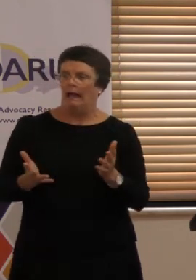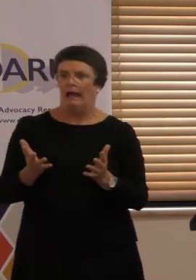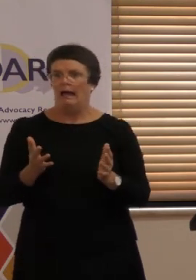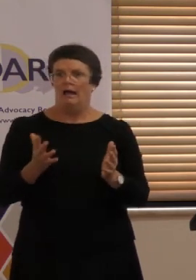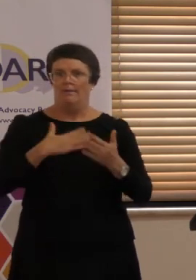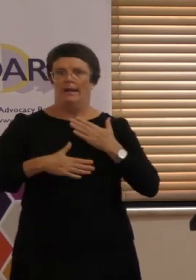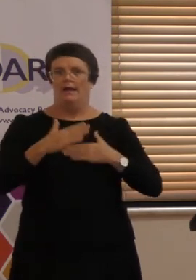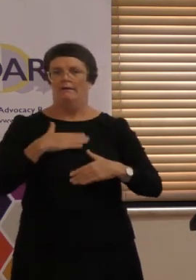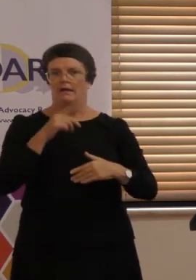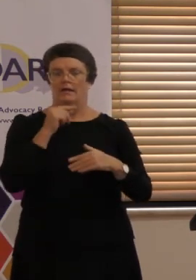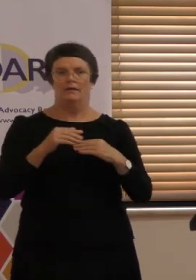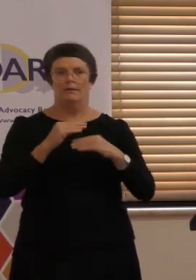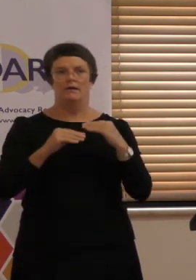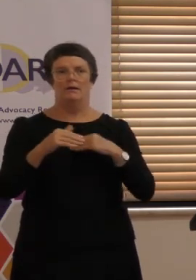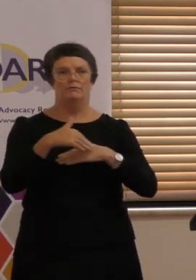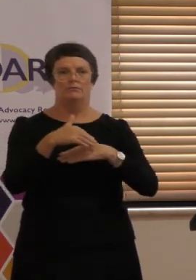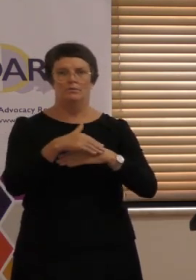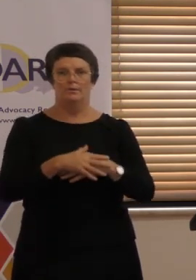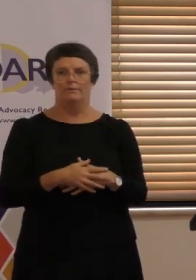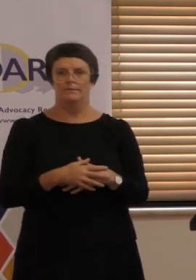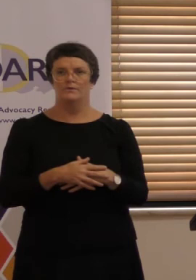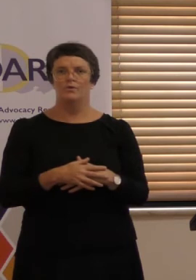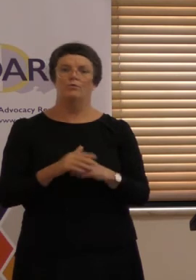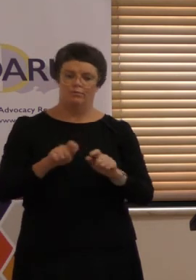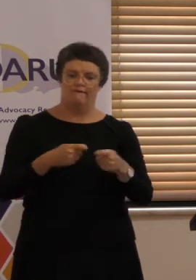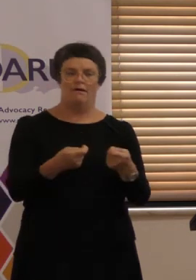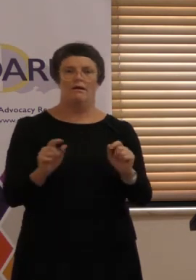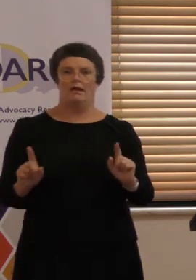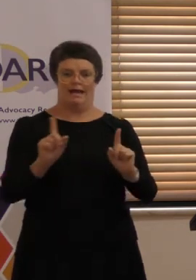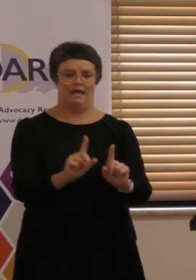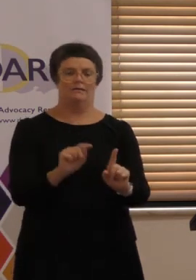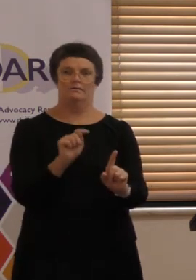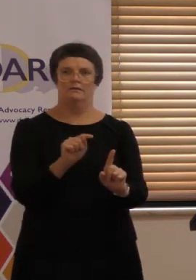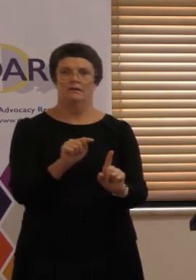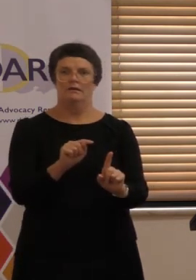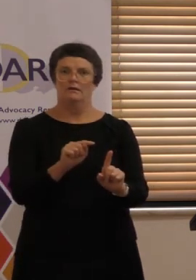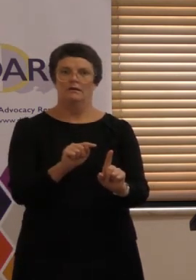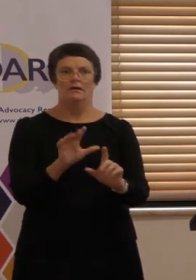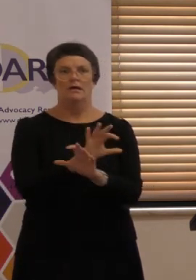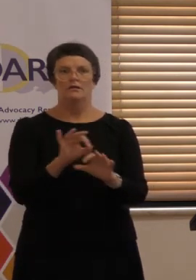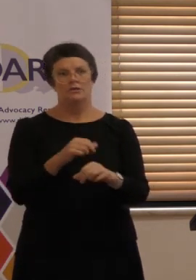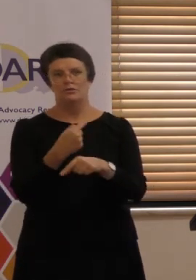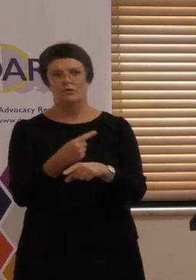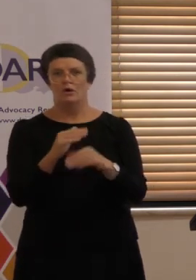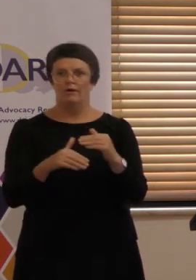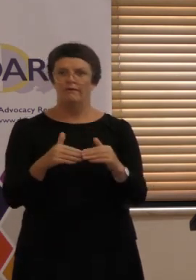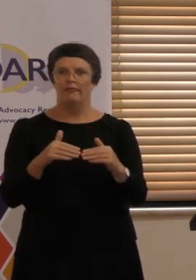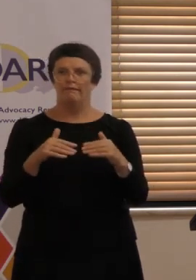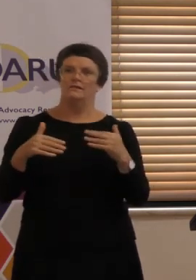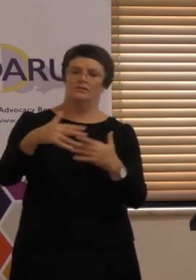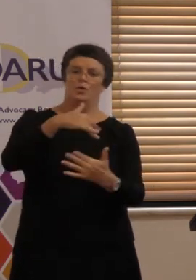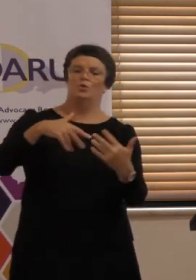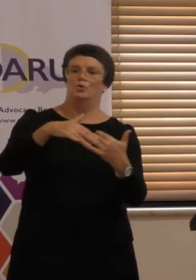about the provision of aids which isn't talked about in terms of social impact for young people with disabilities. I'm just going to get some more